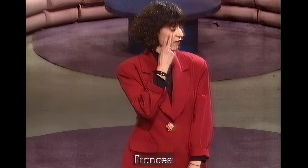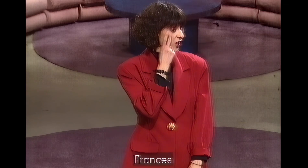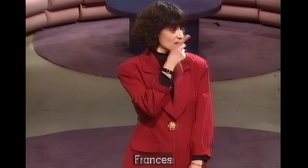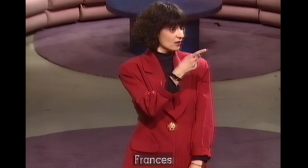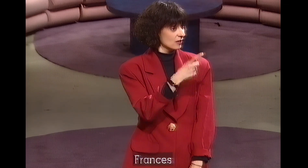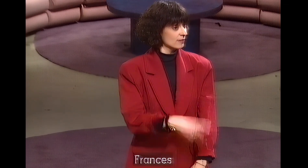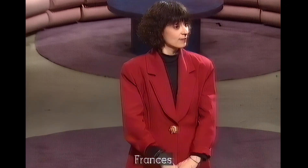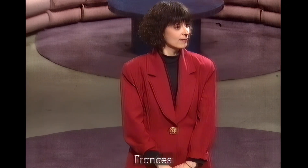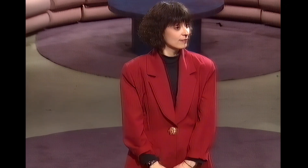Francis.